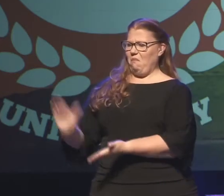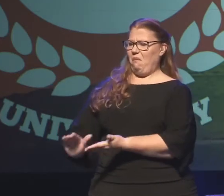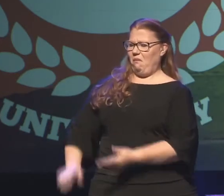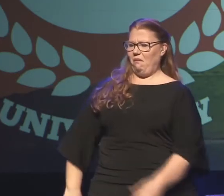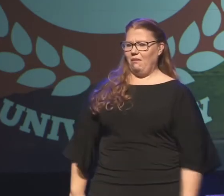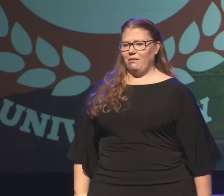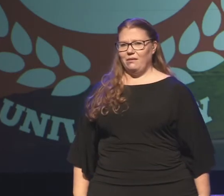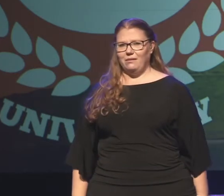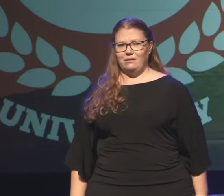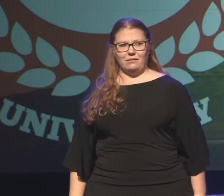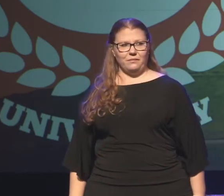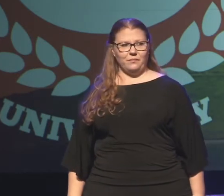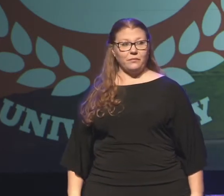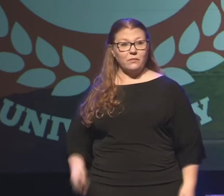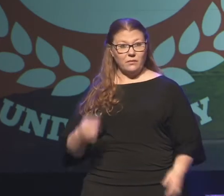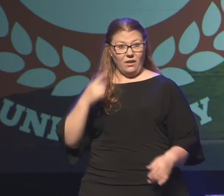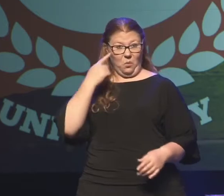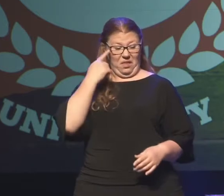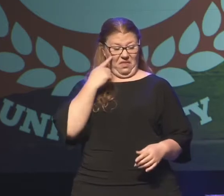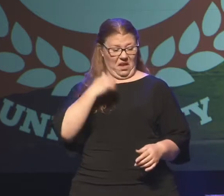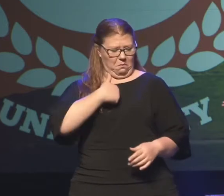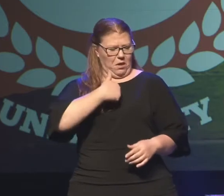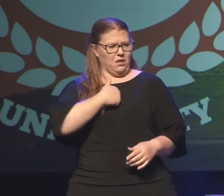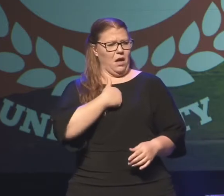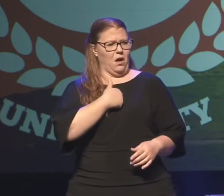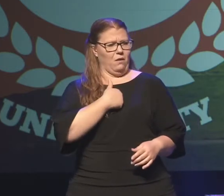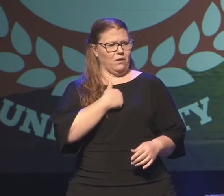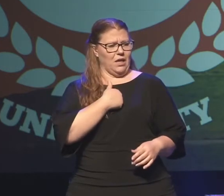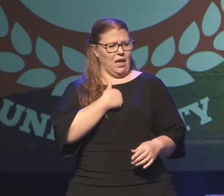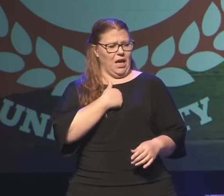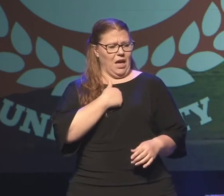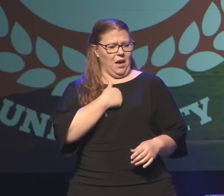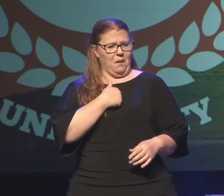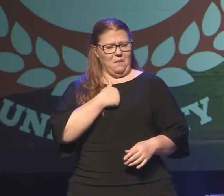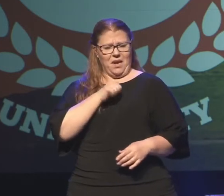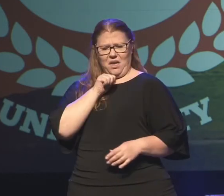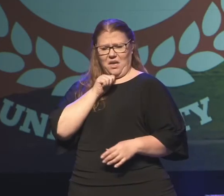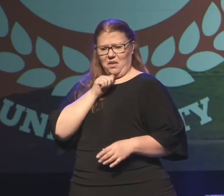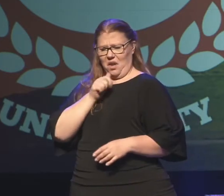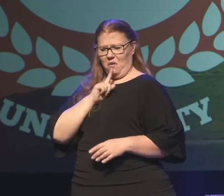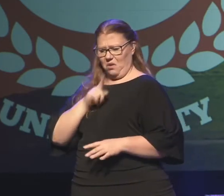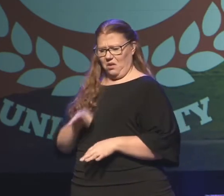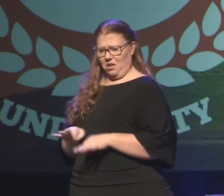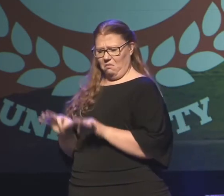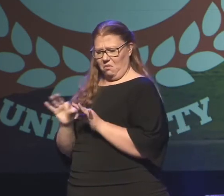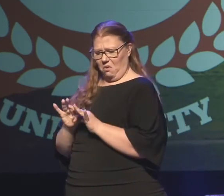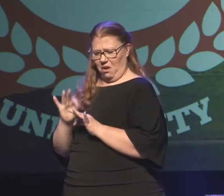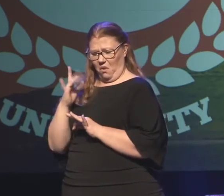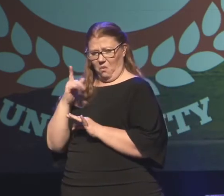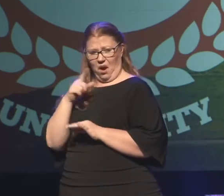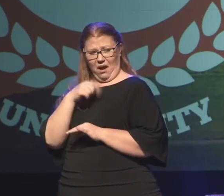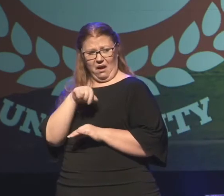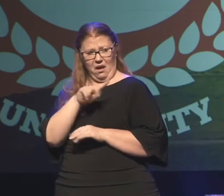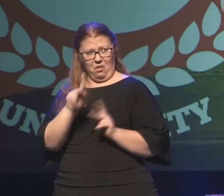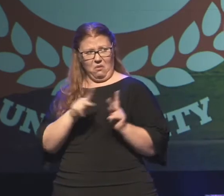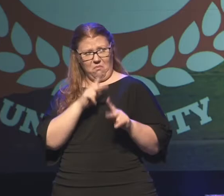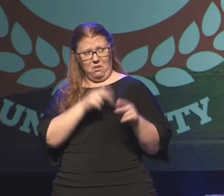that. Or we think of ourselves as not quite all that because we think others are all